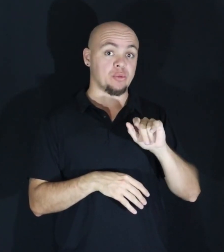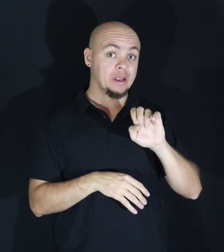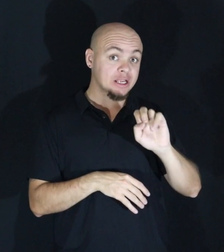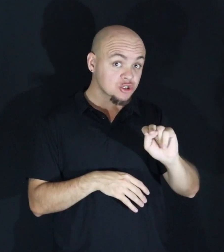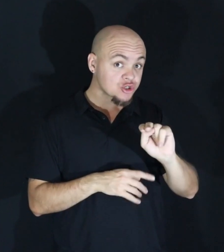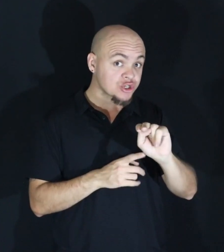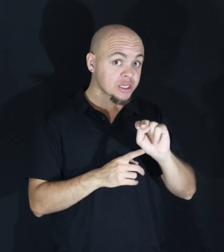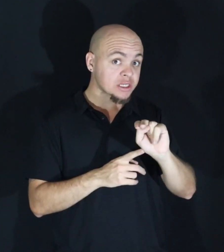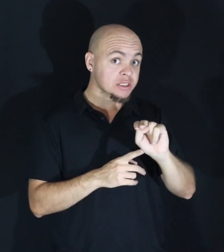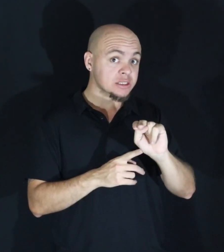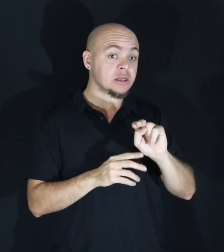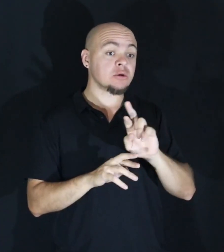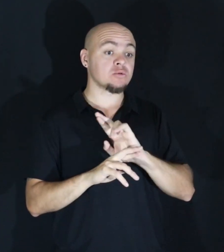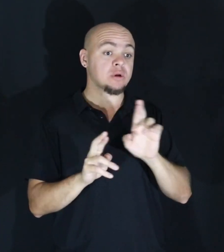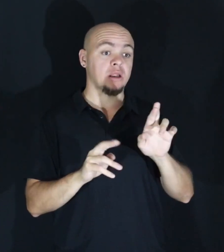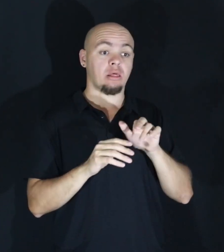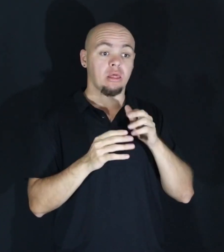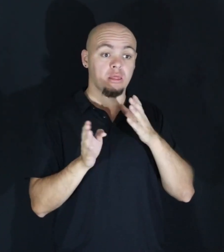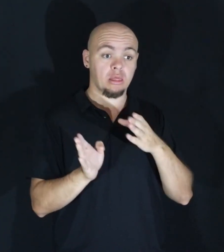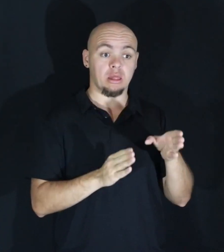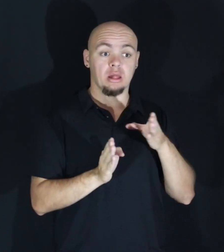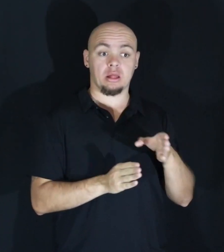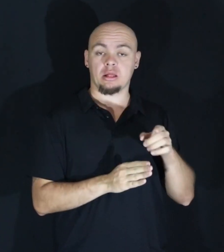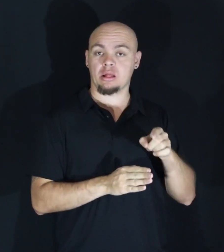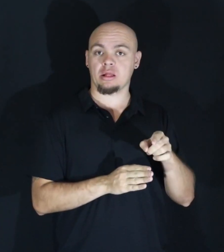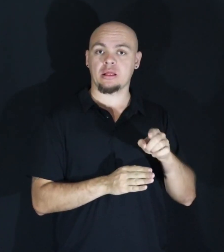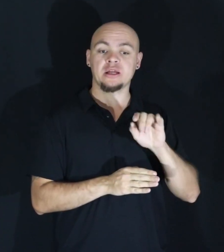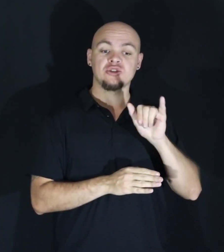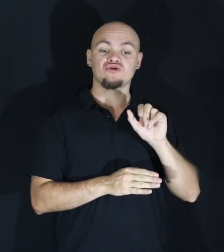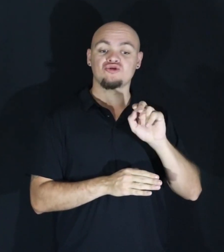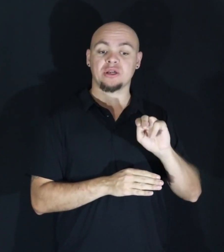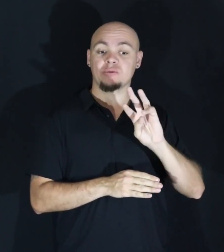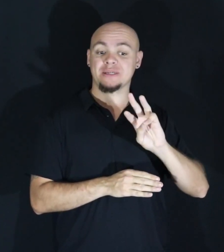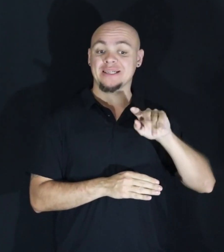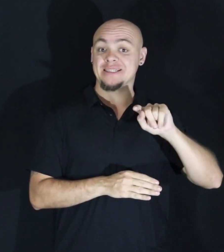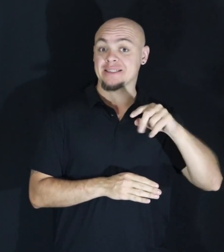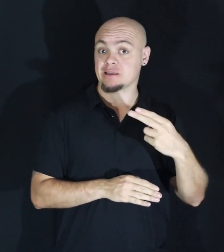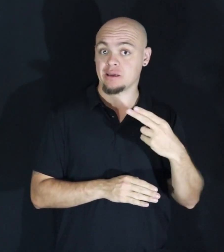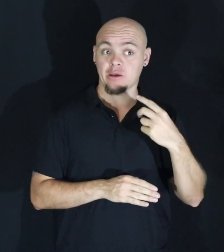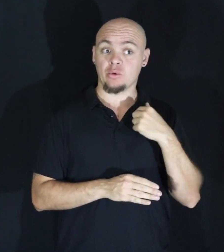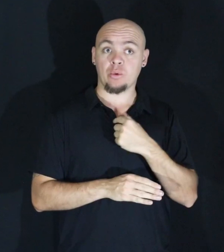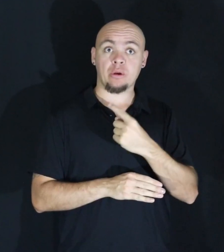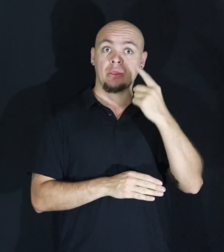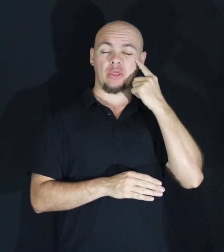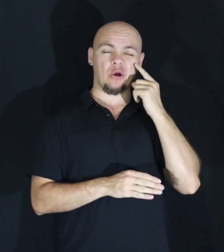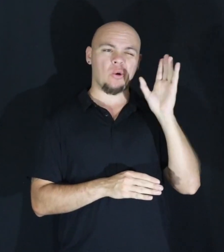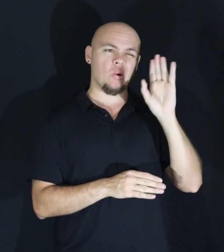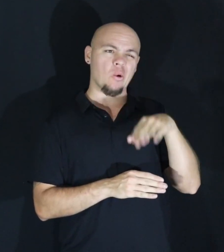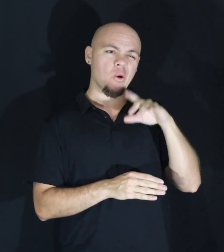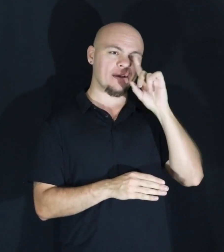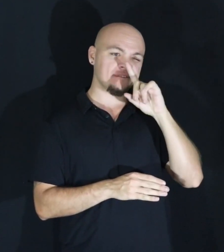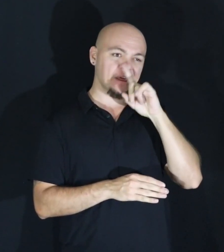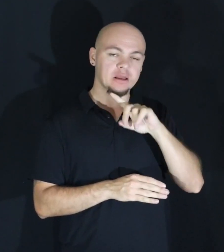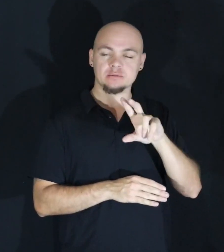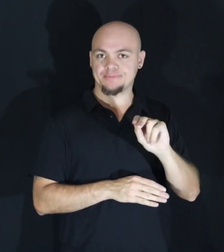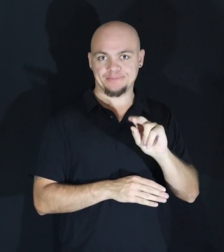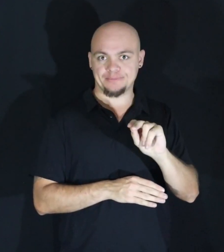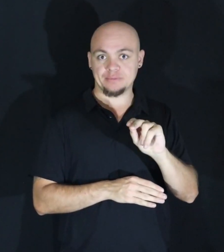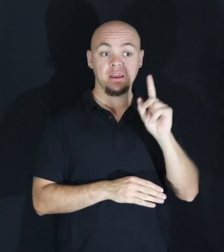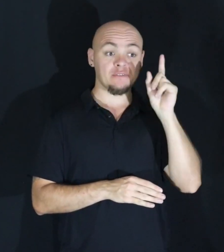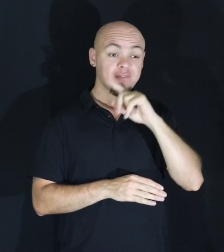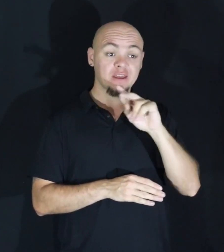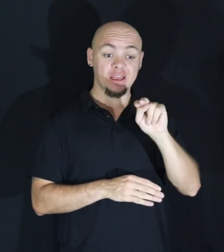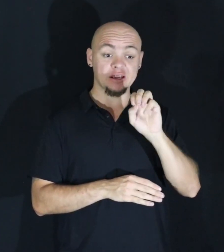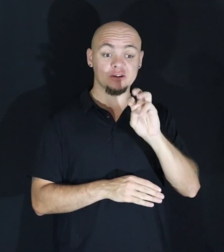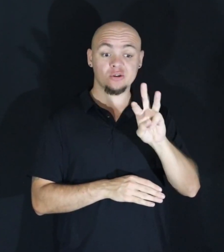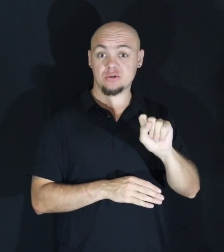us realizing. Because unfortunately, January 6th was not a figment of our imagination. The term fake news